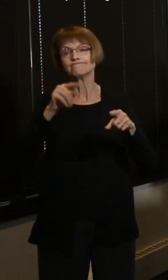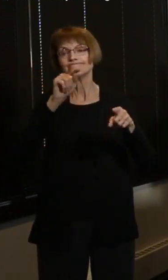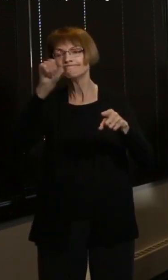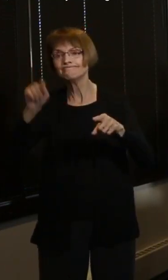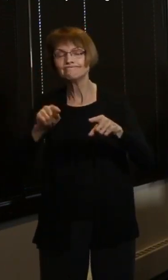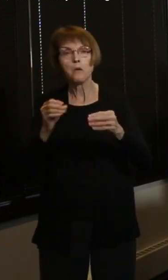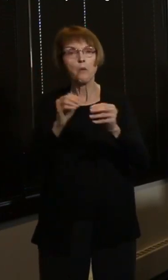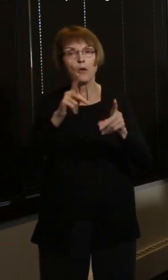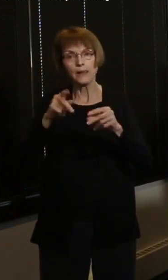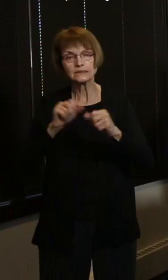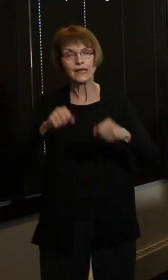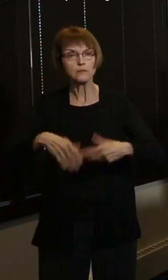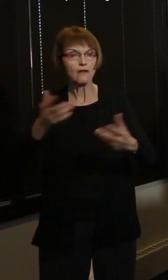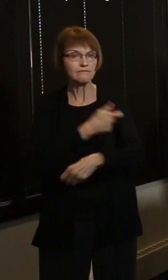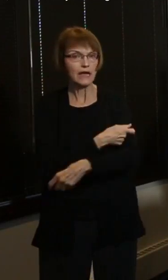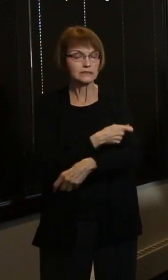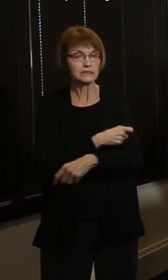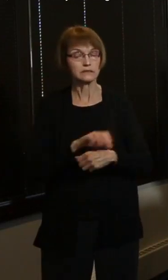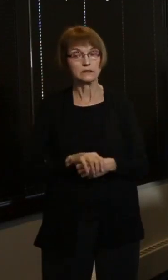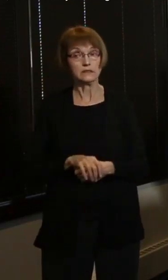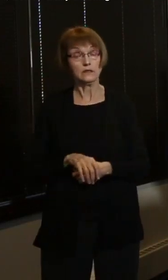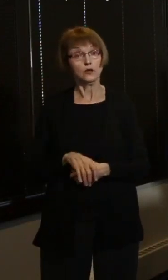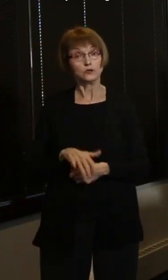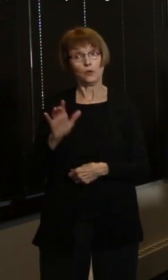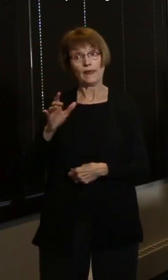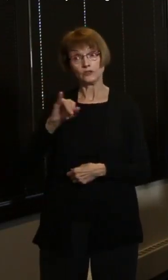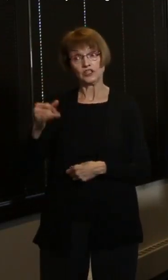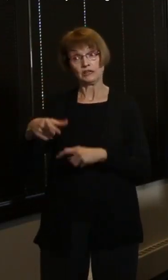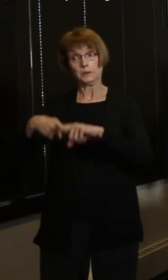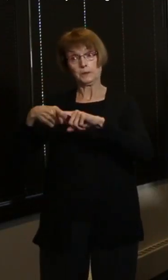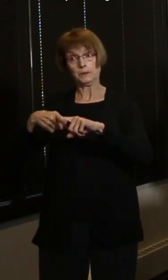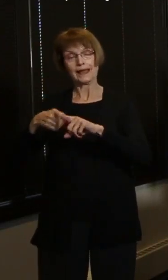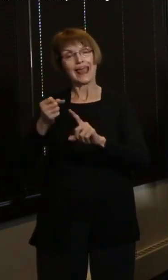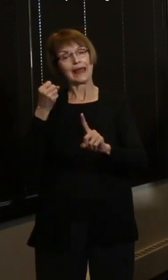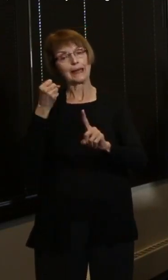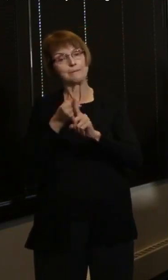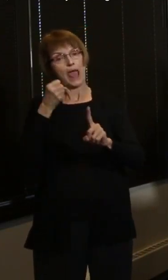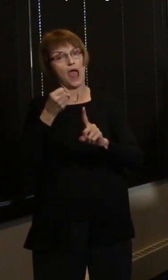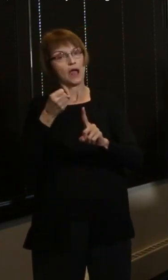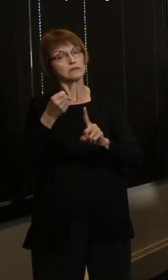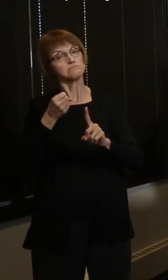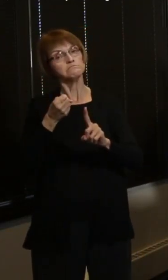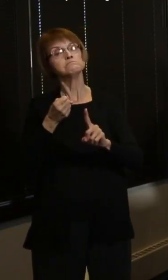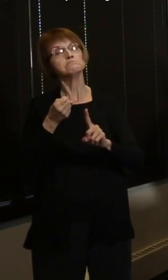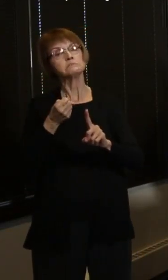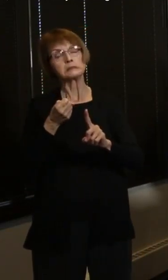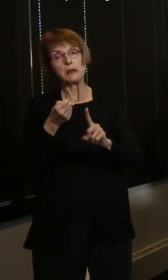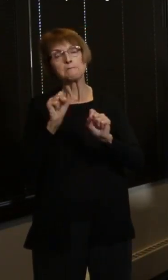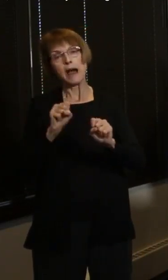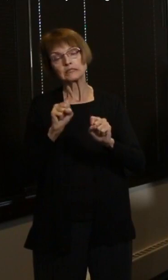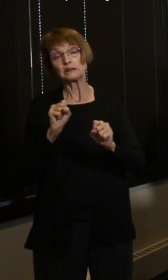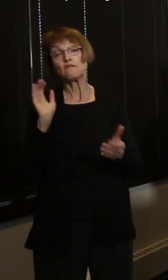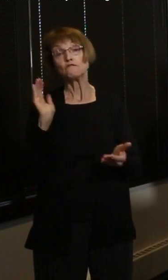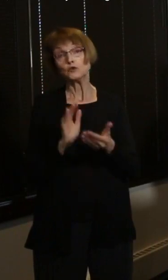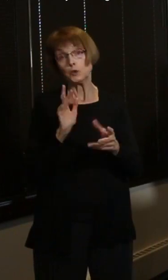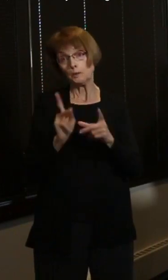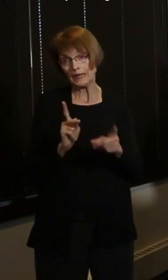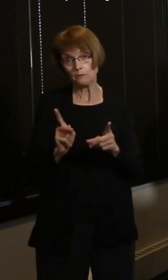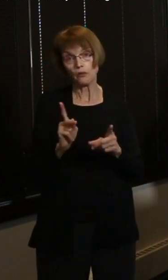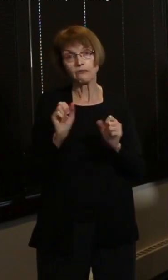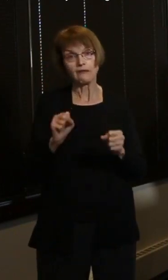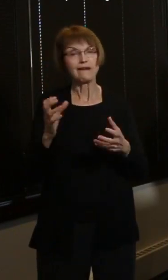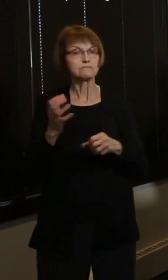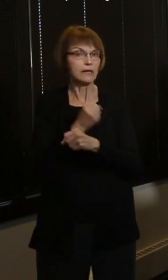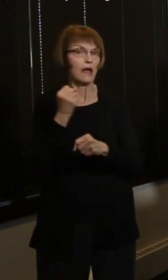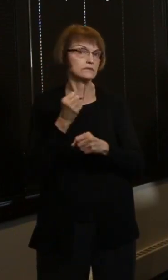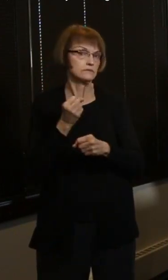could have an impact on the rate that we vaccinate people if you have fewer people that are able to do the vaccination.